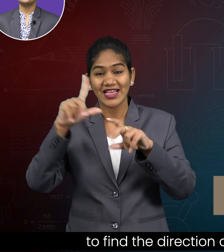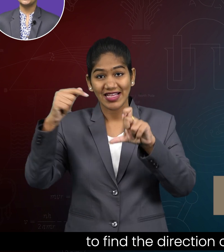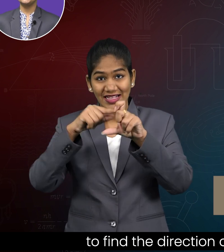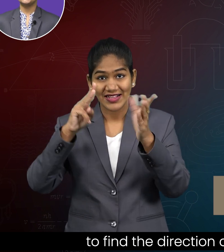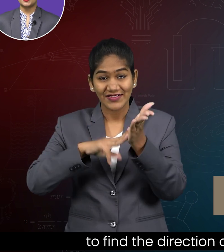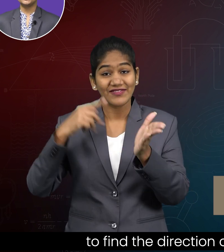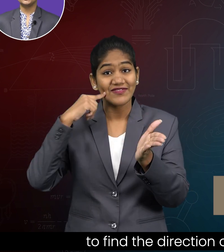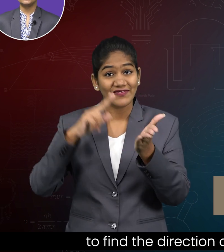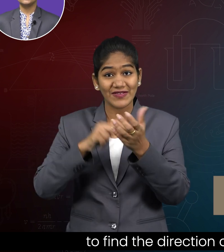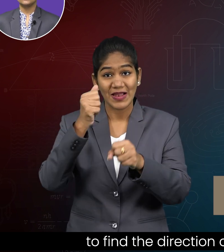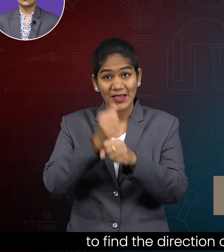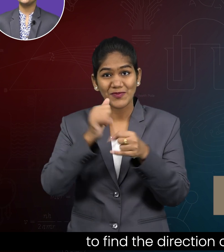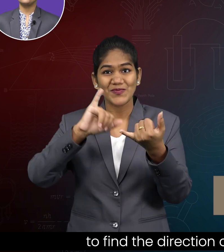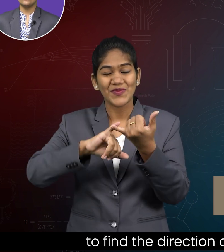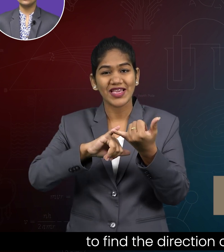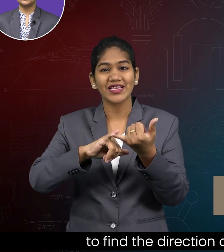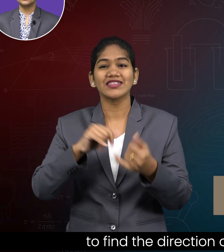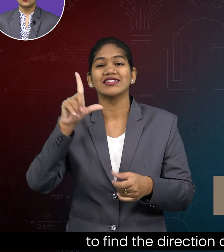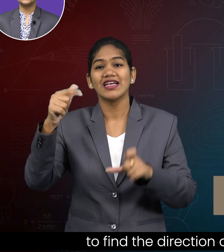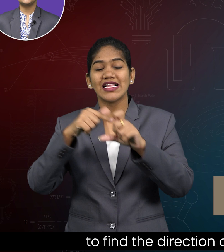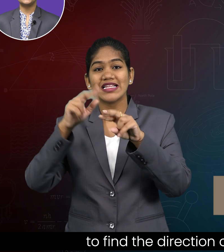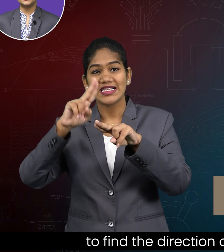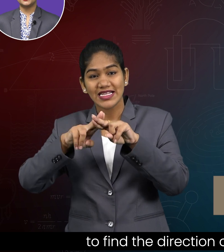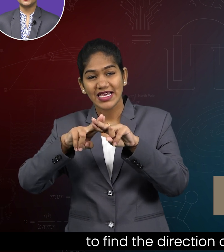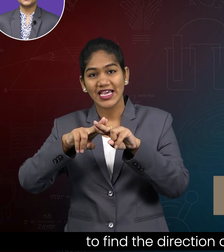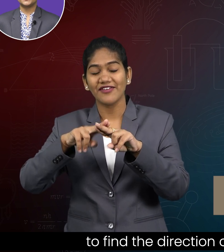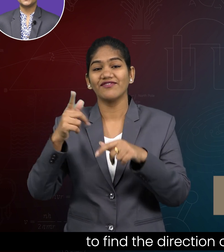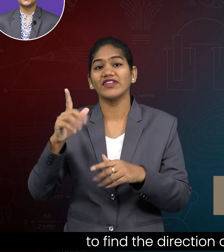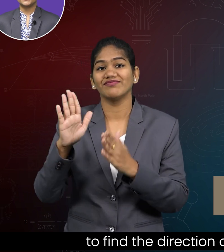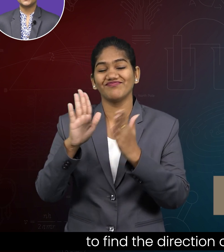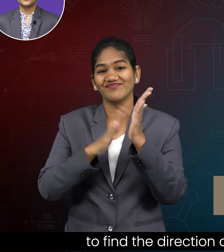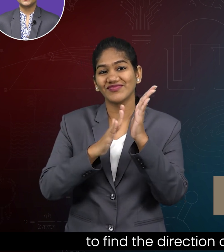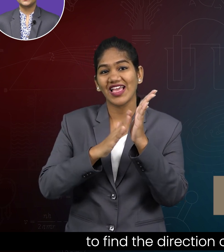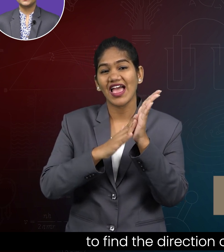to find the direction of the force on the conductor.